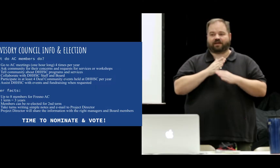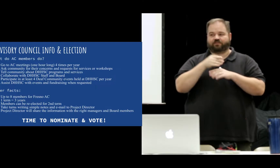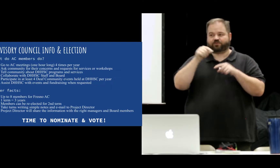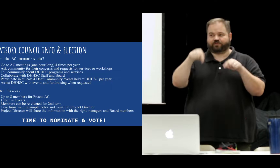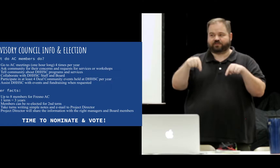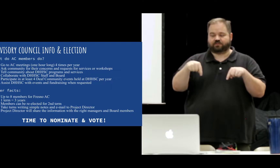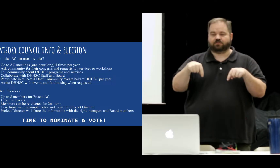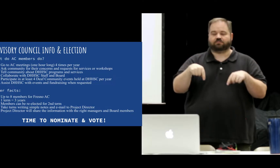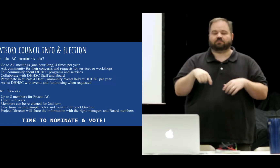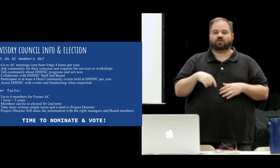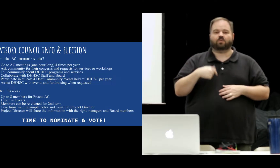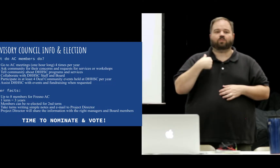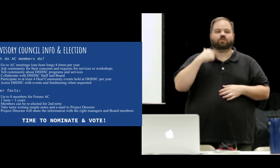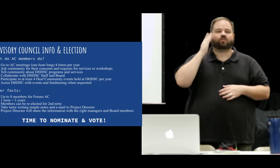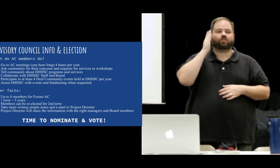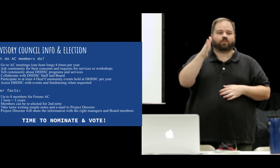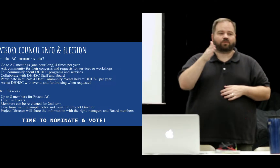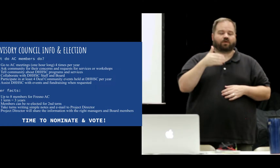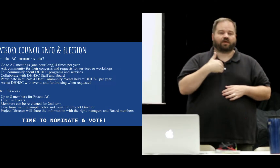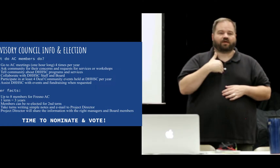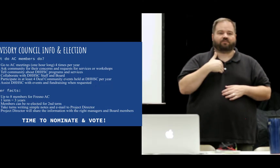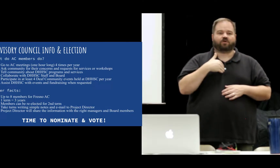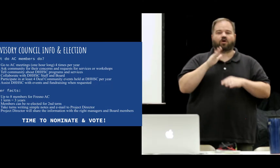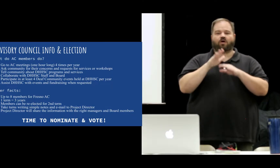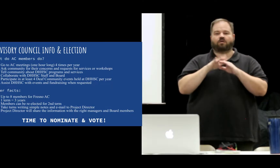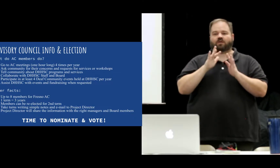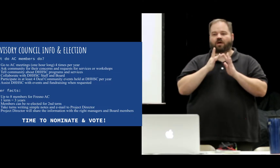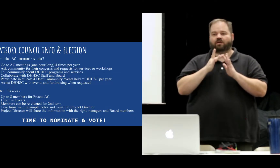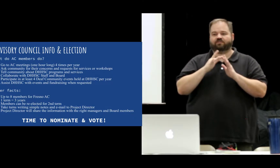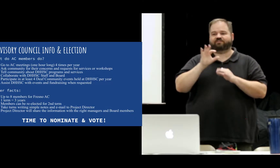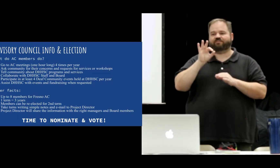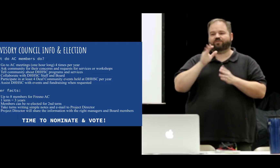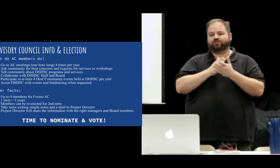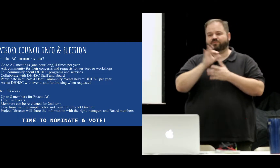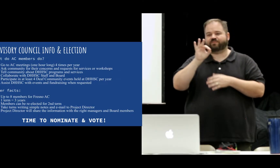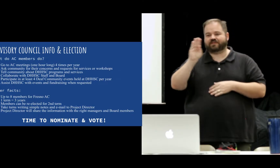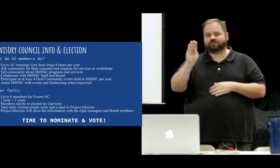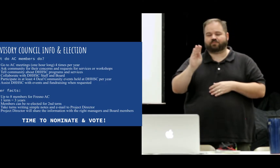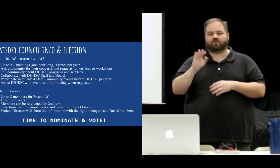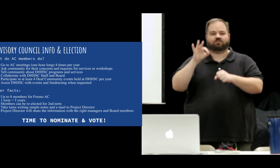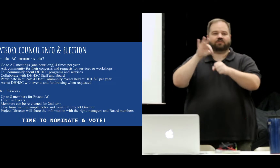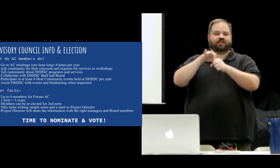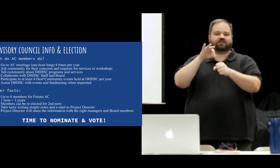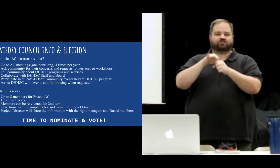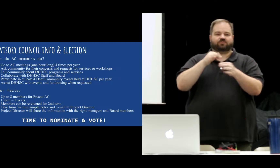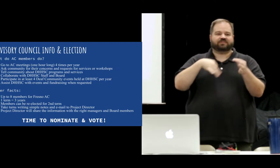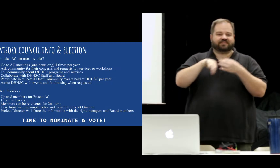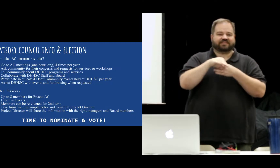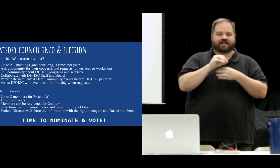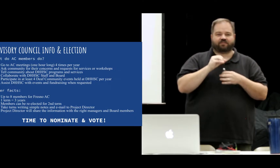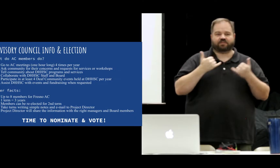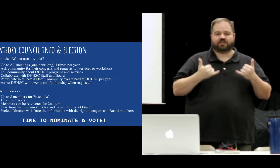in individuals wanting to join this council. And so if you are interested,